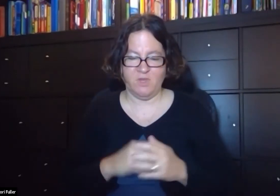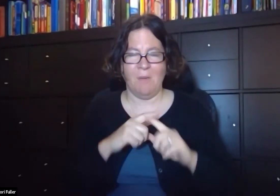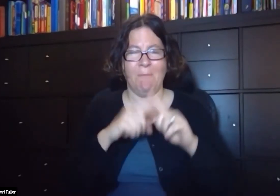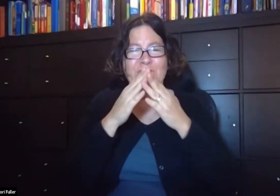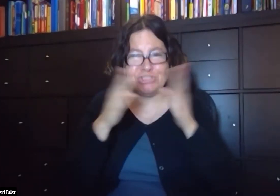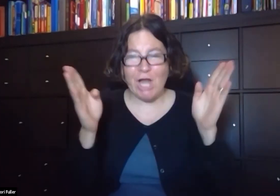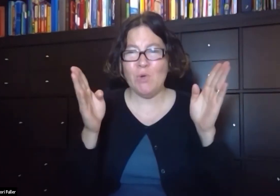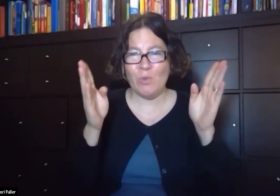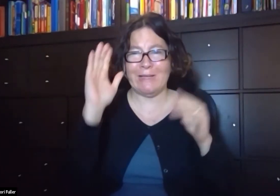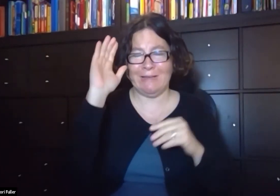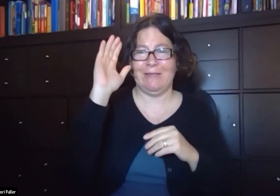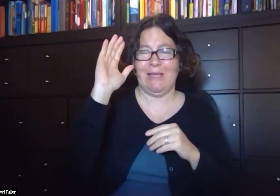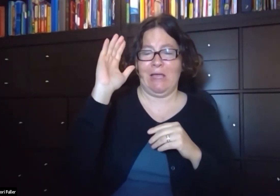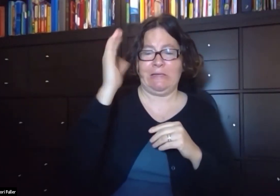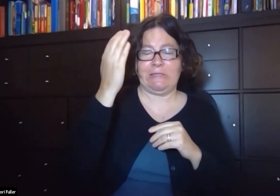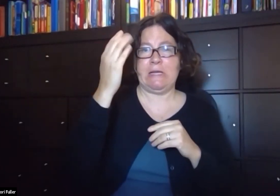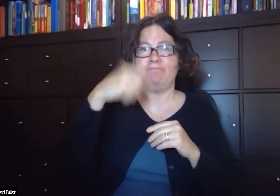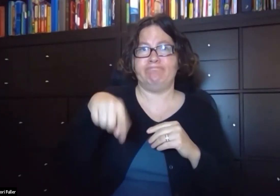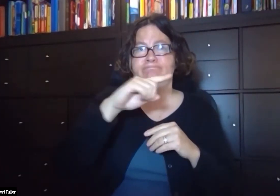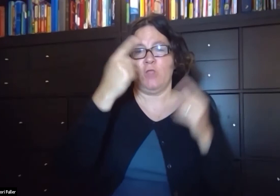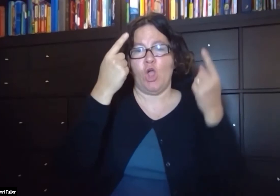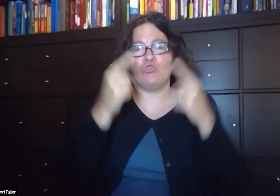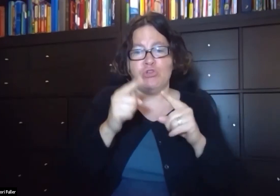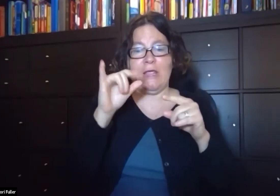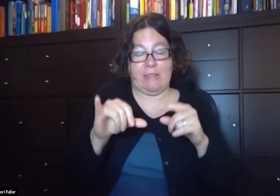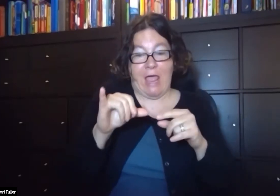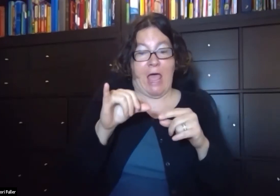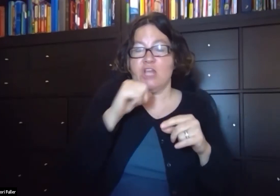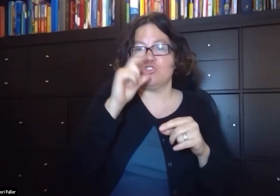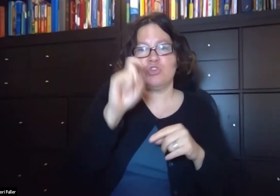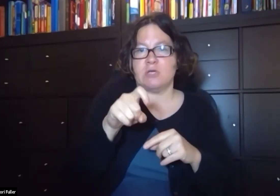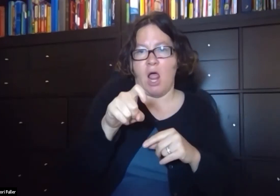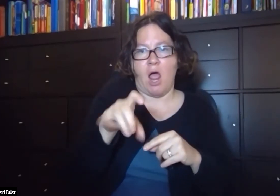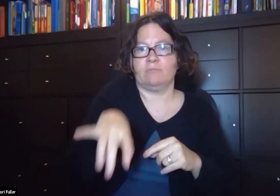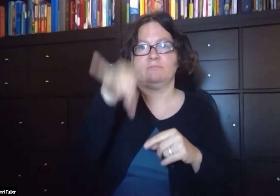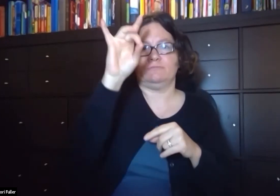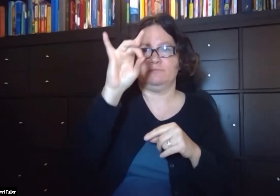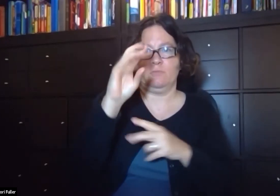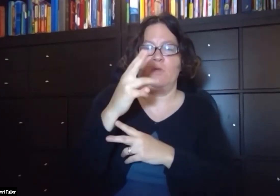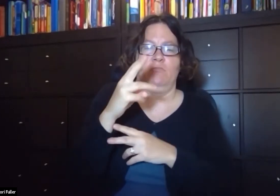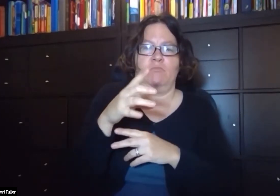trying to figure out how this law was applied, what was considered work or not on the Sabbath.